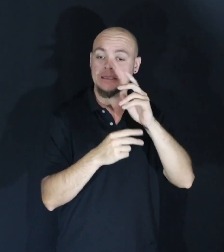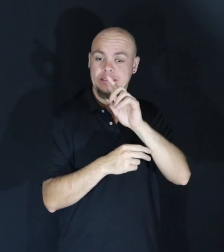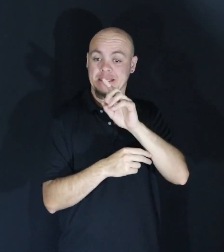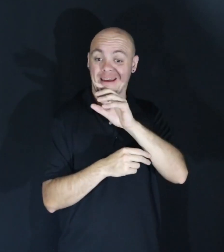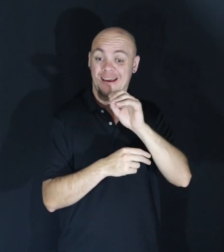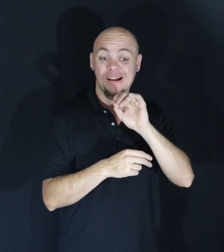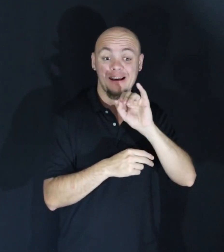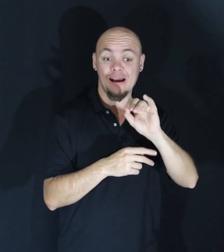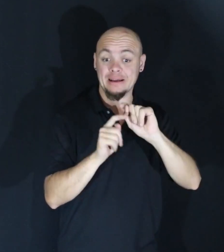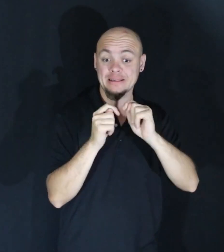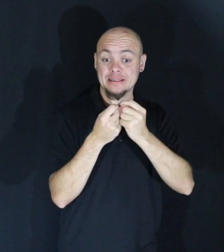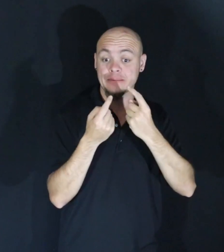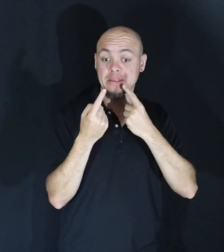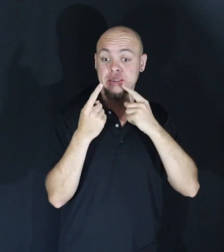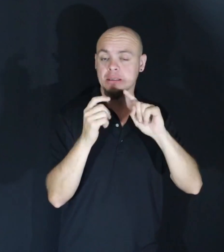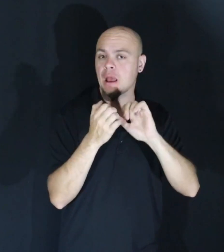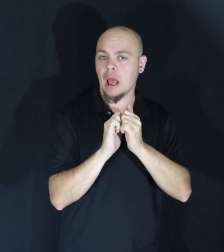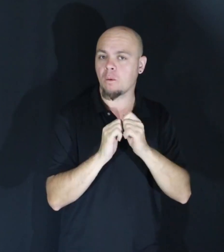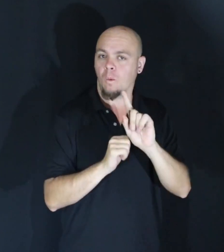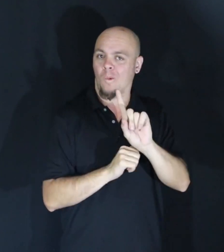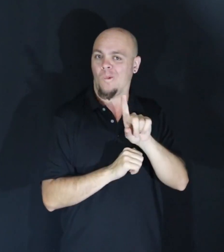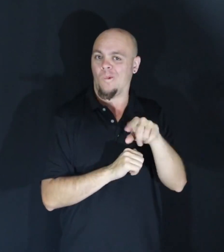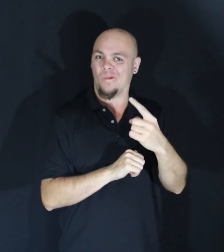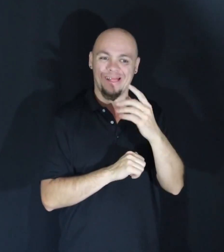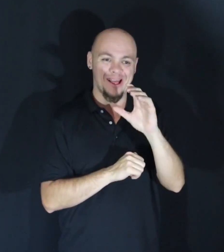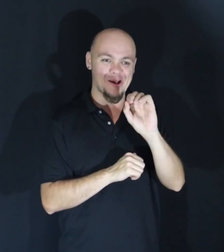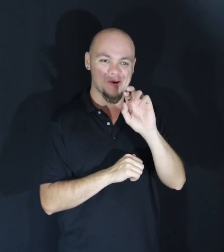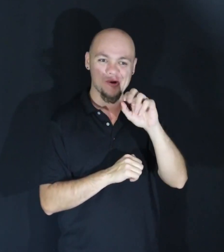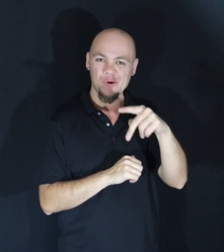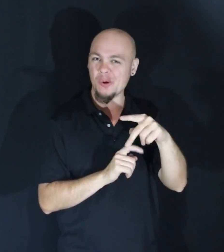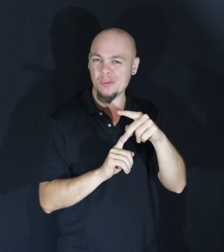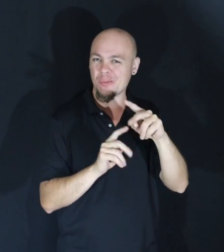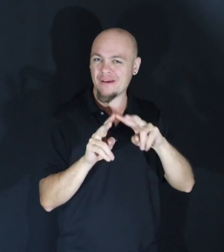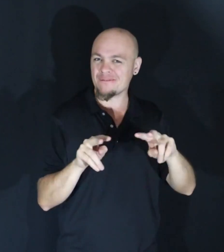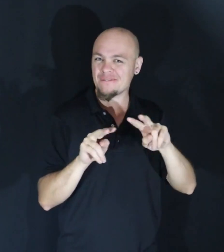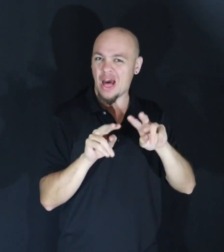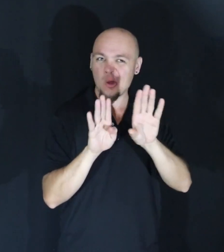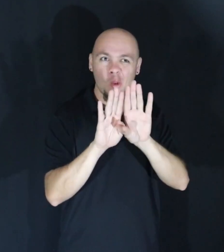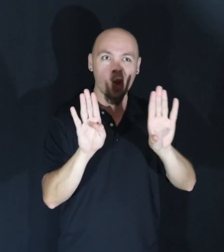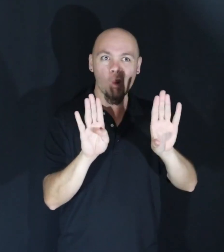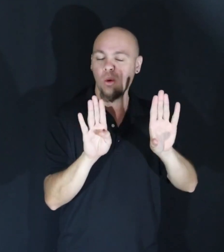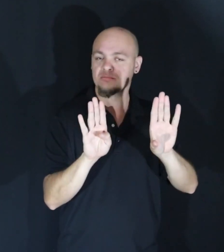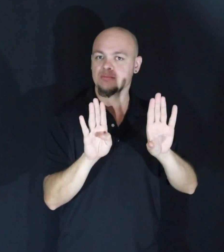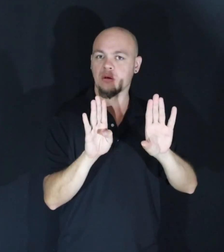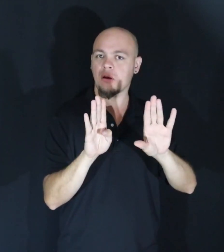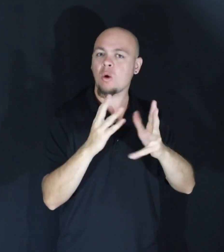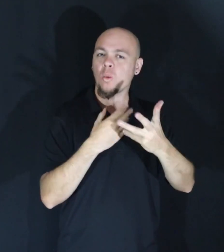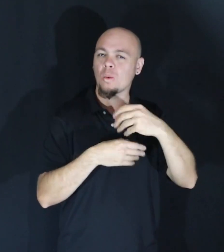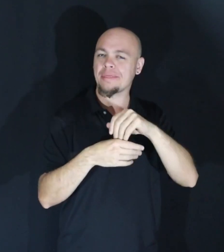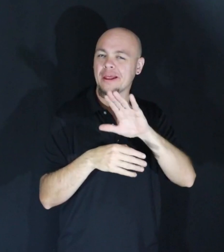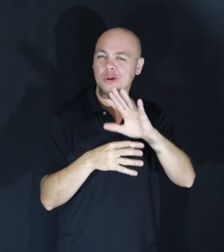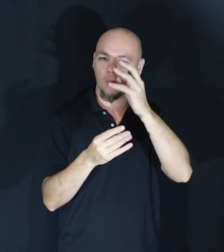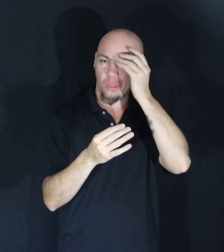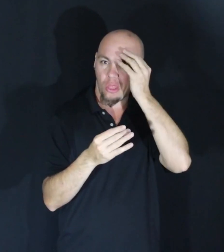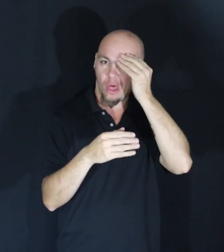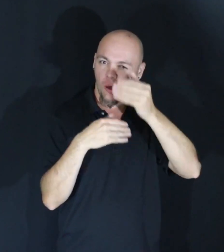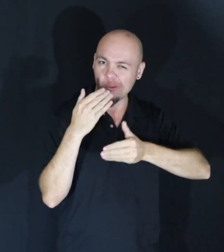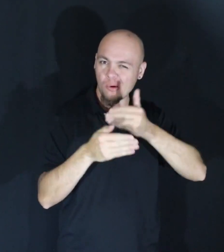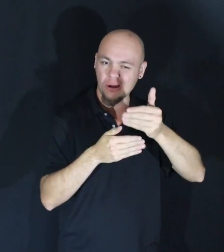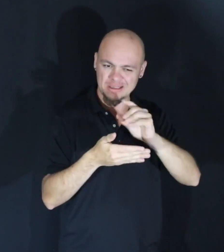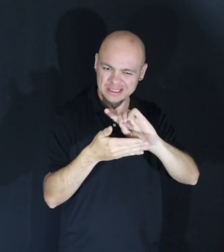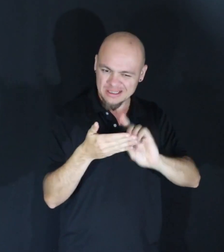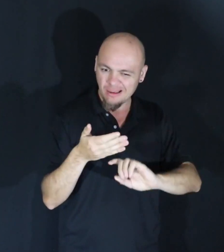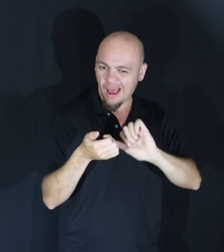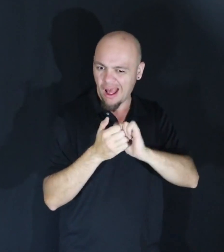teams succeed, it needs to be beyond making it a corporate value on the wall. It needs to be baked in to how you think about designing your products